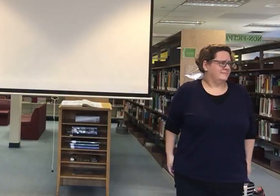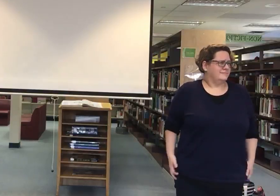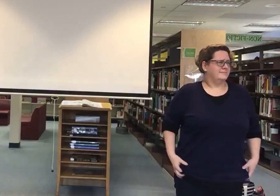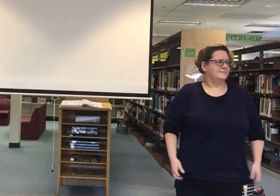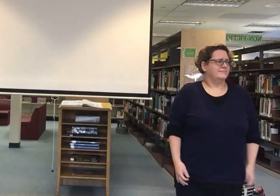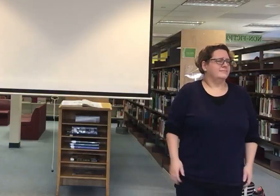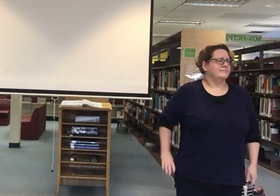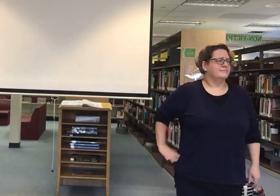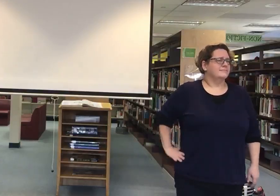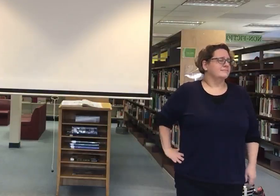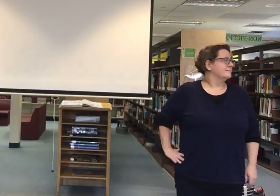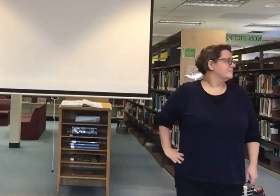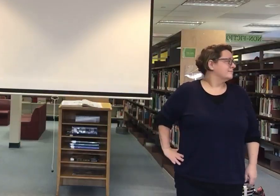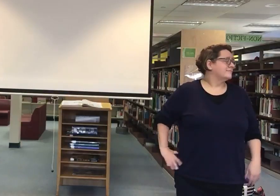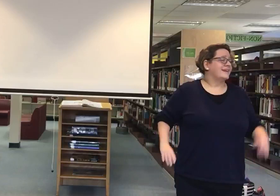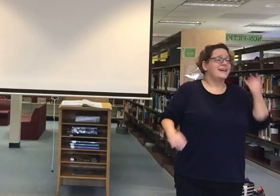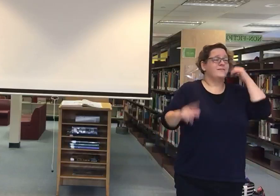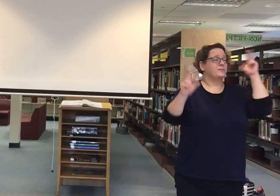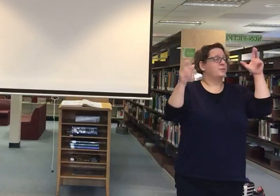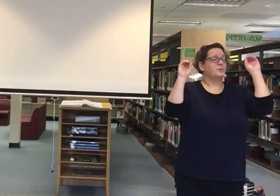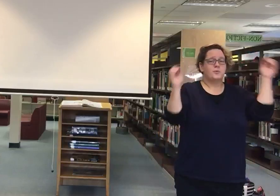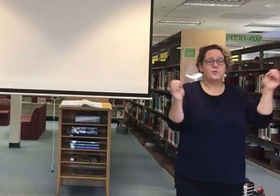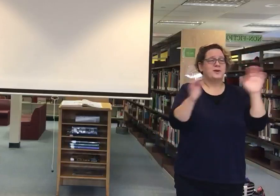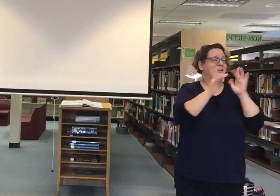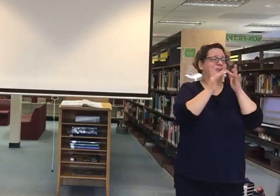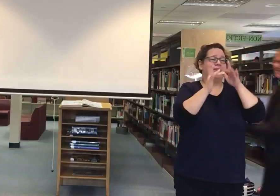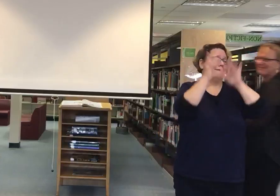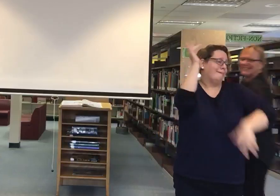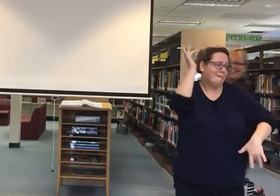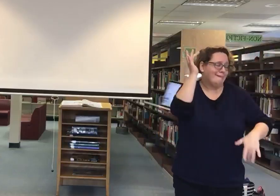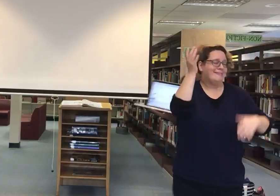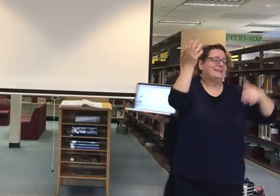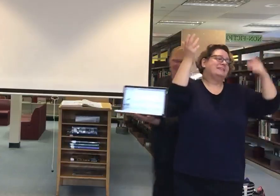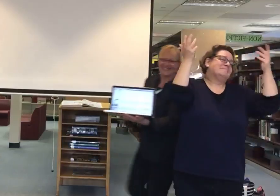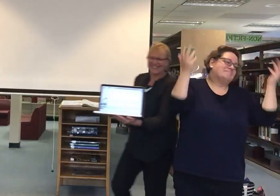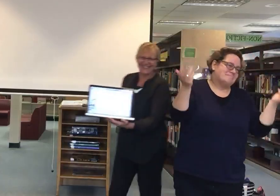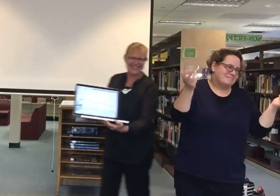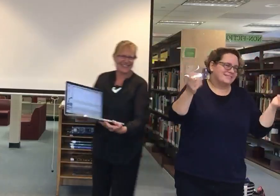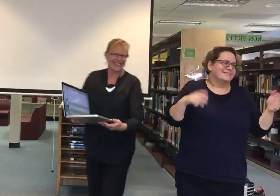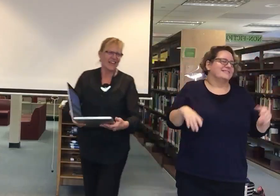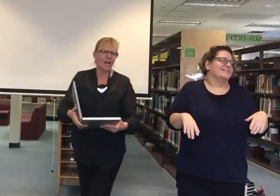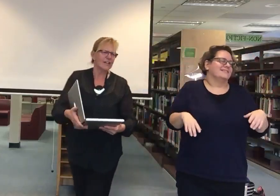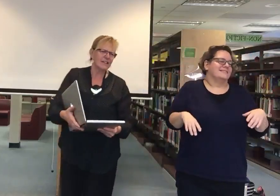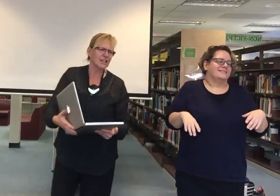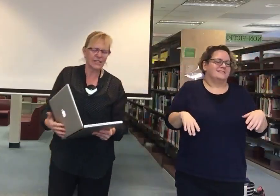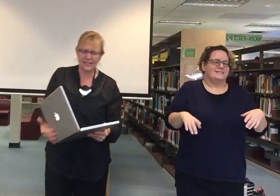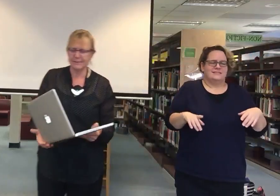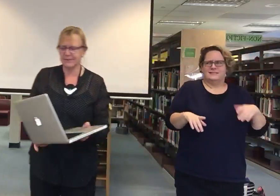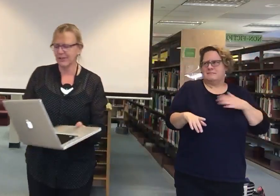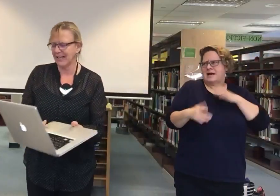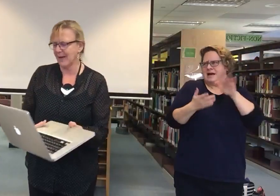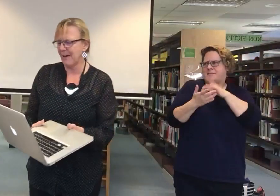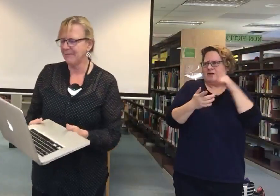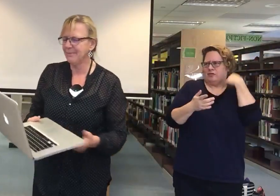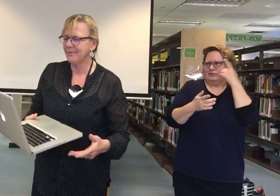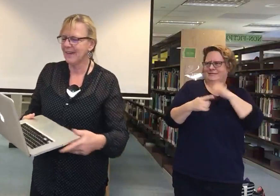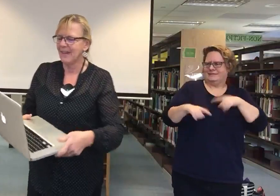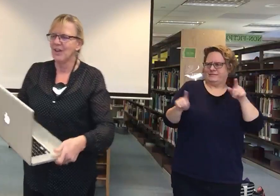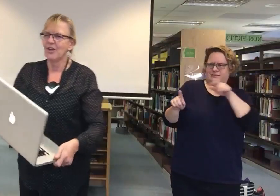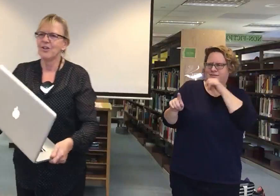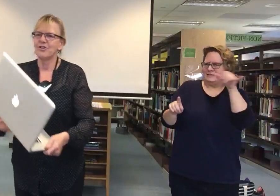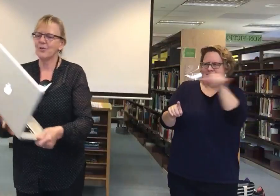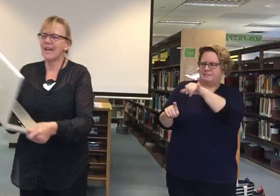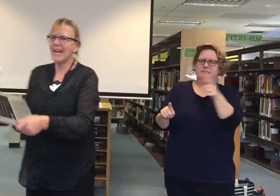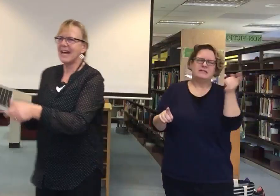or the internet's not working, Oh, iPad looks different. it look a little different on the iPad. Is